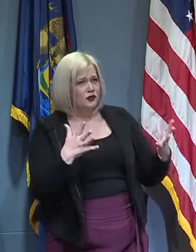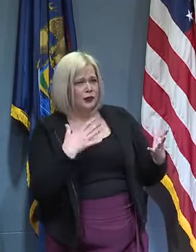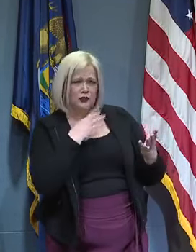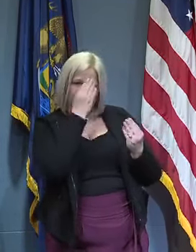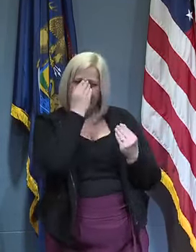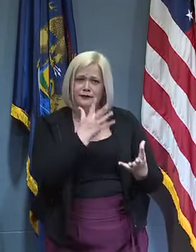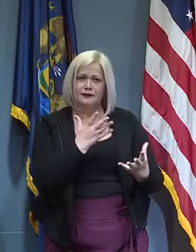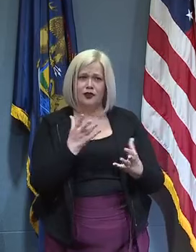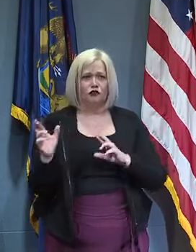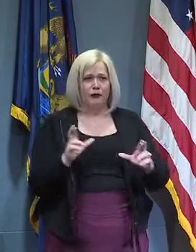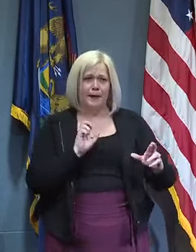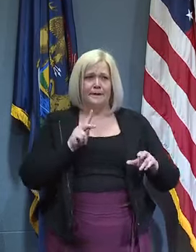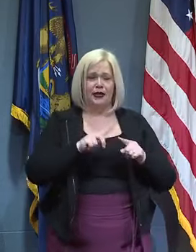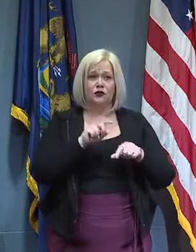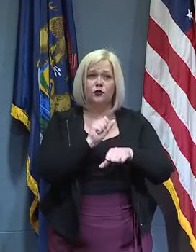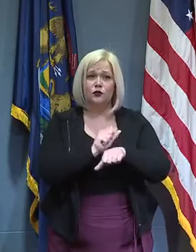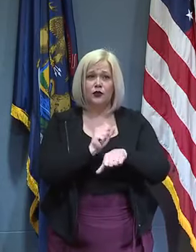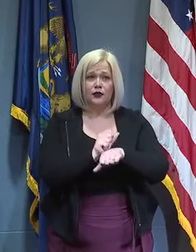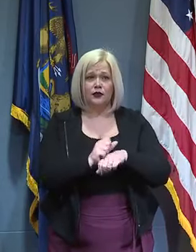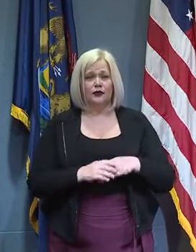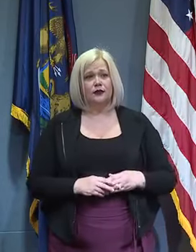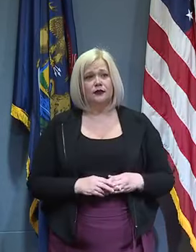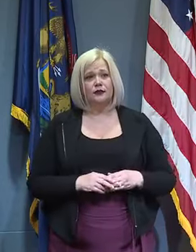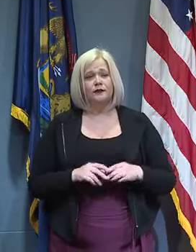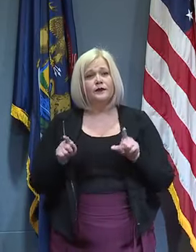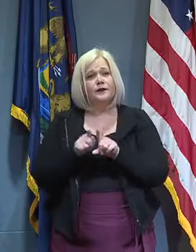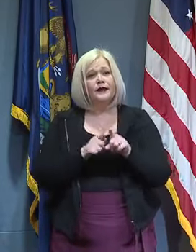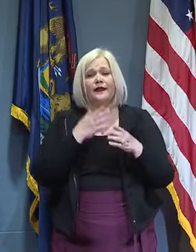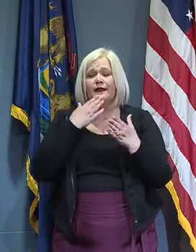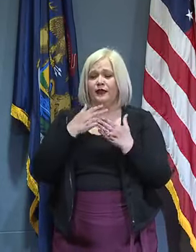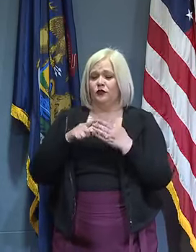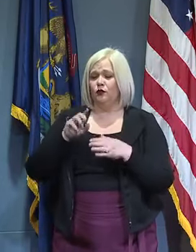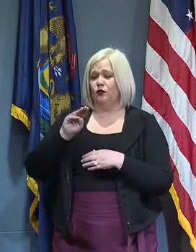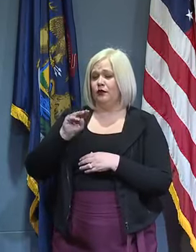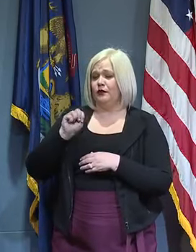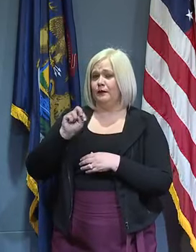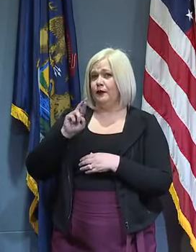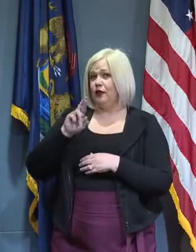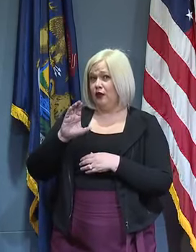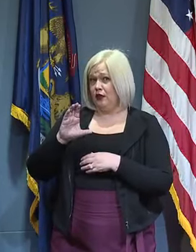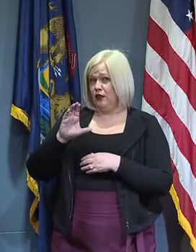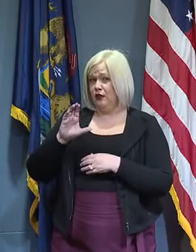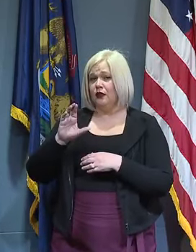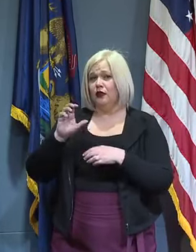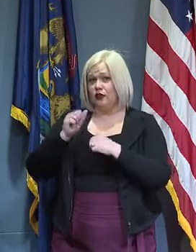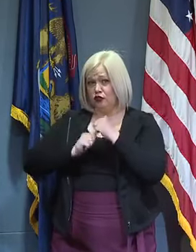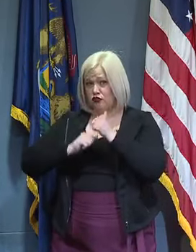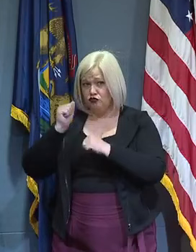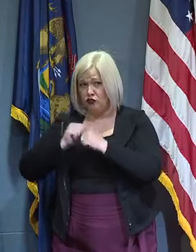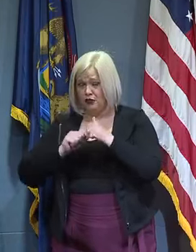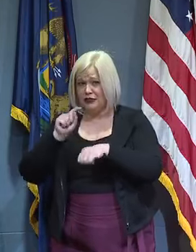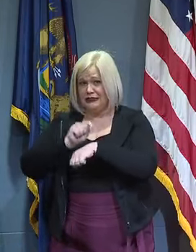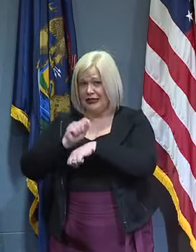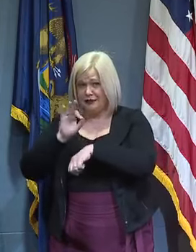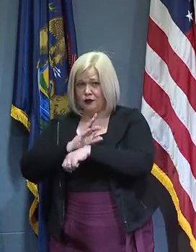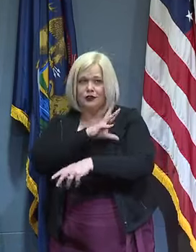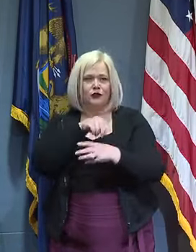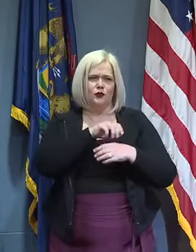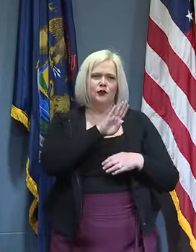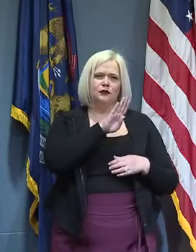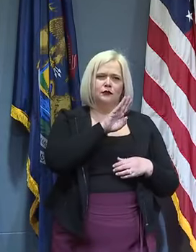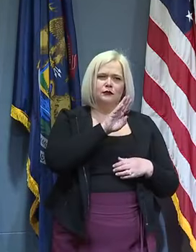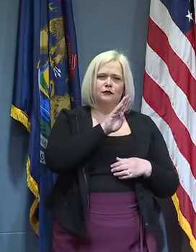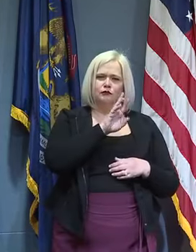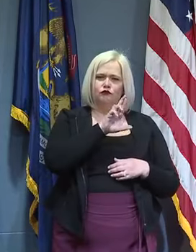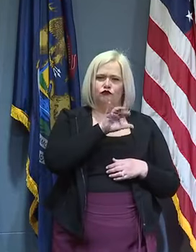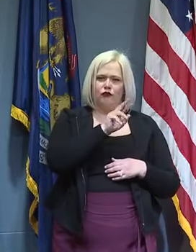to work. I'd also like to thank the members of the Merck Construction Task Force, including, of course, Ryan Mavick